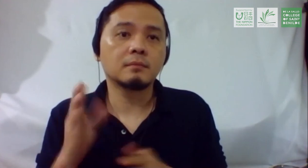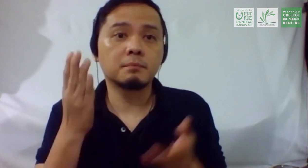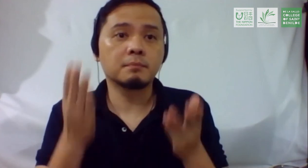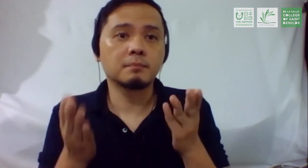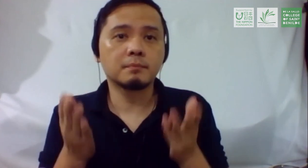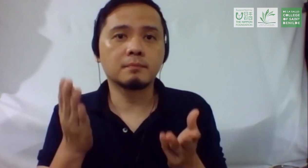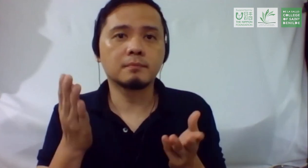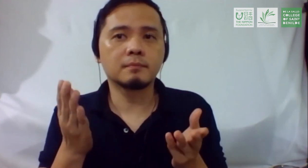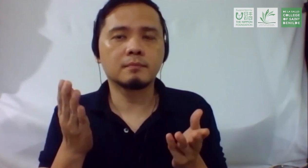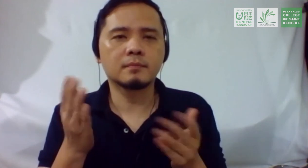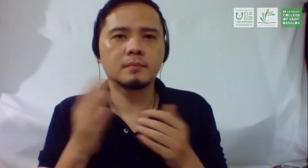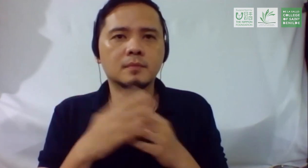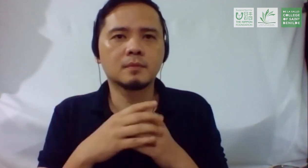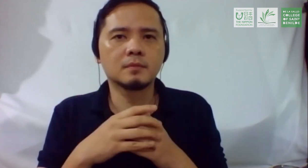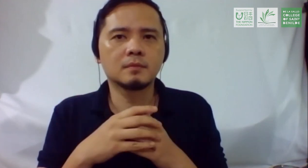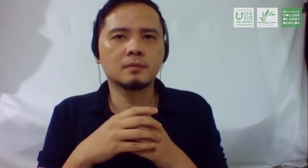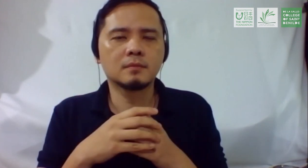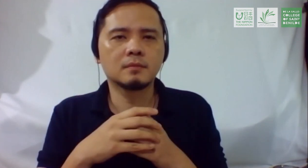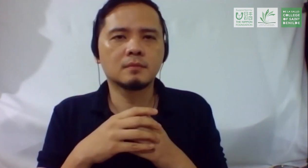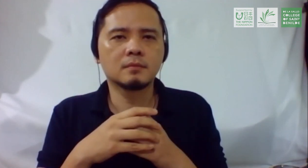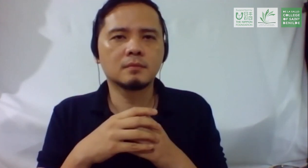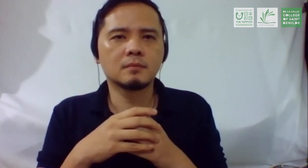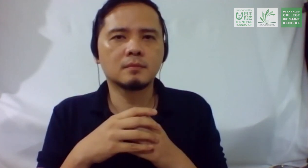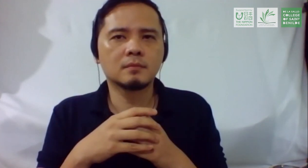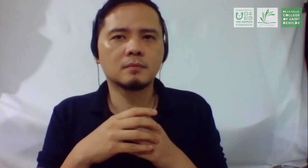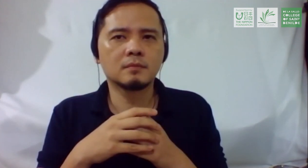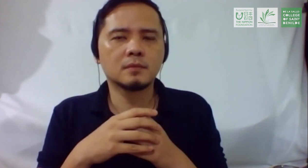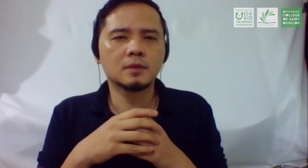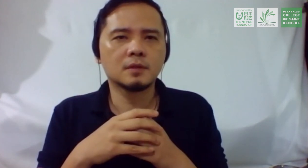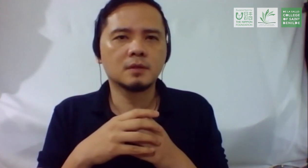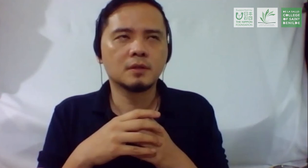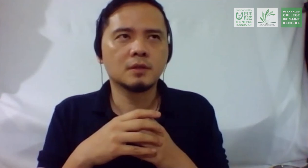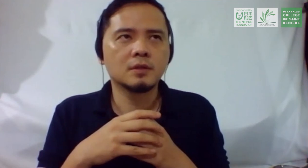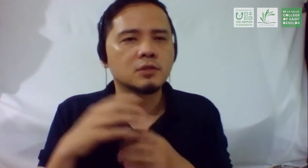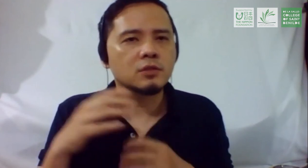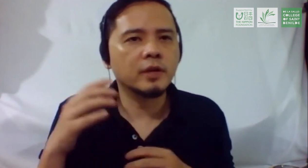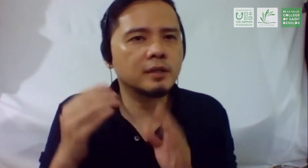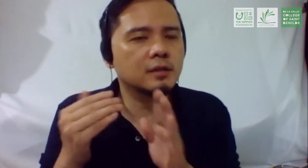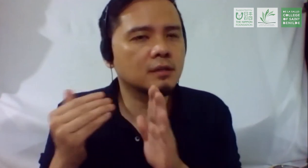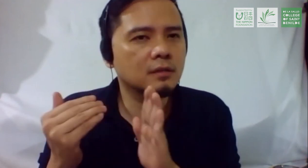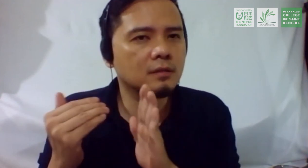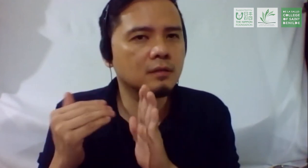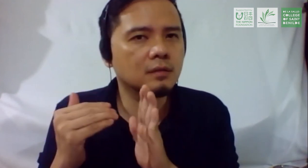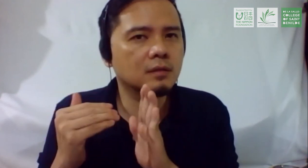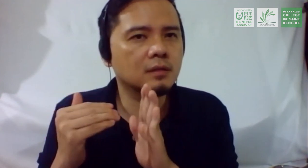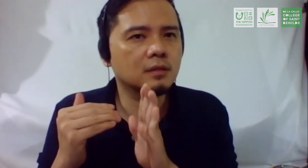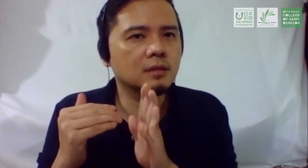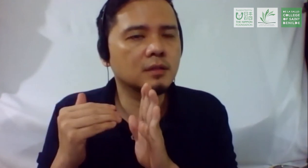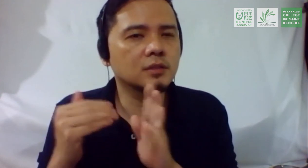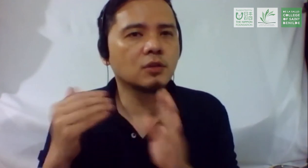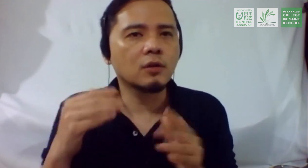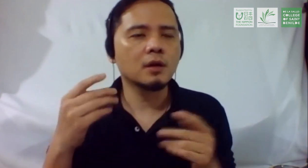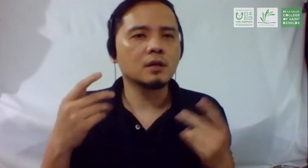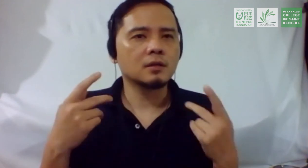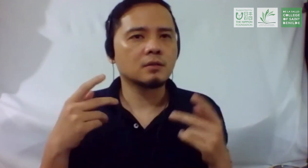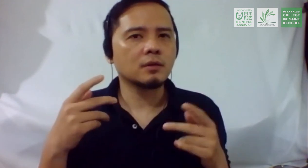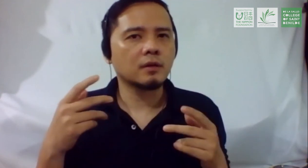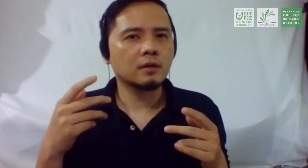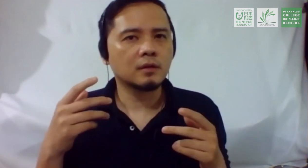maybe 2 days. And then we're Sorry. finished. So again,